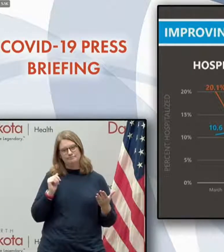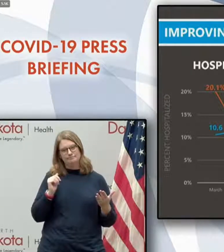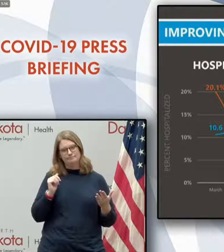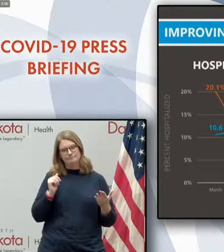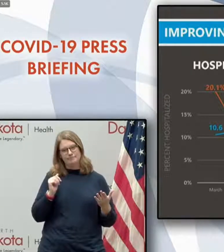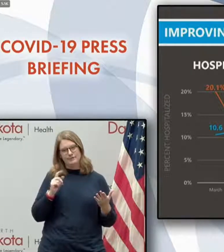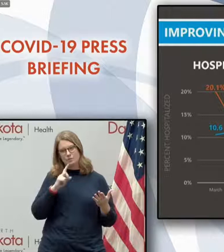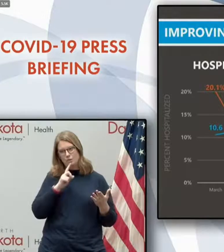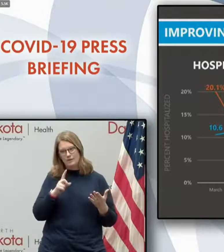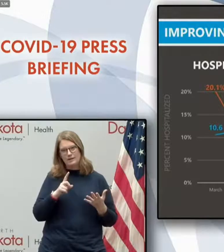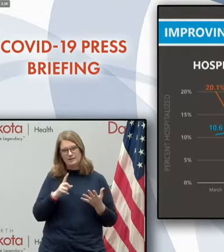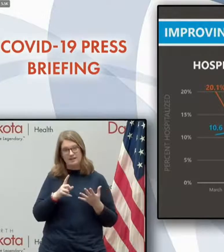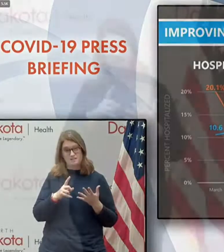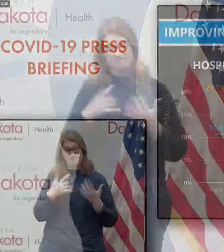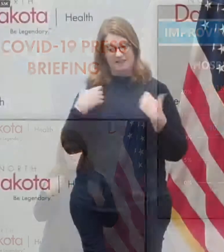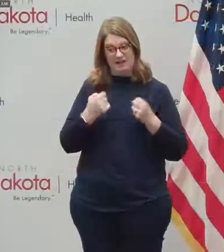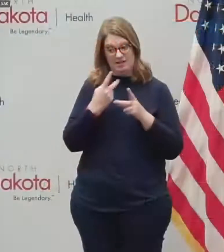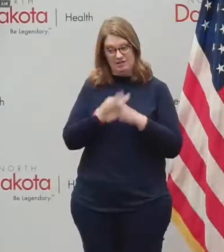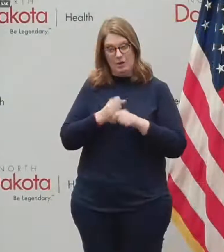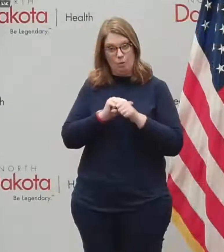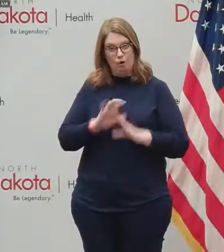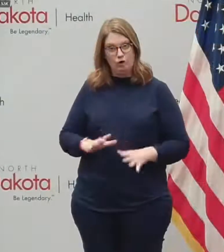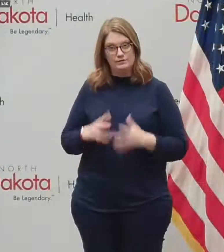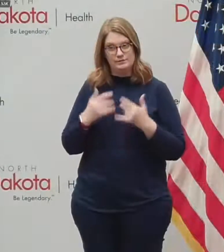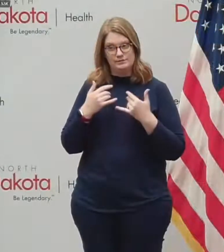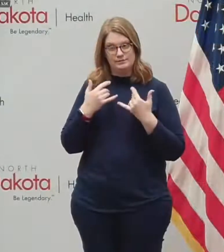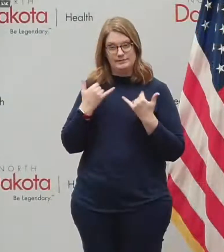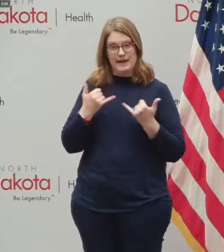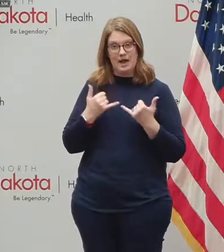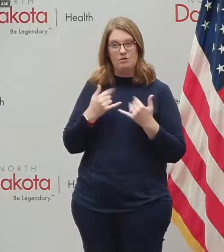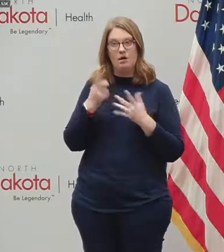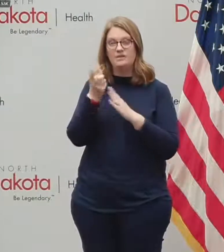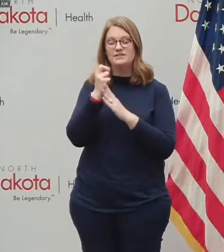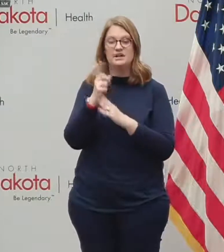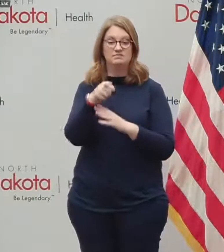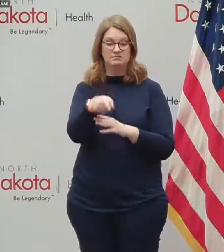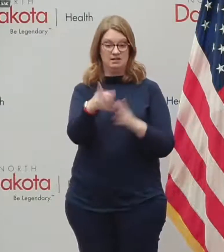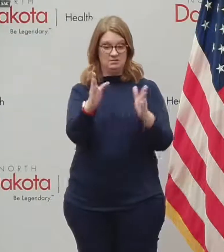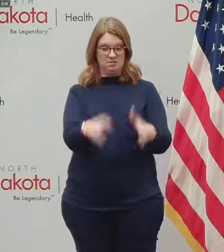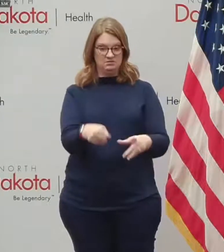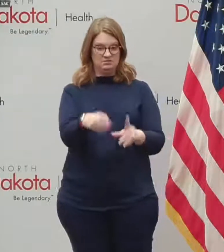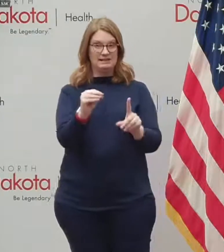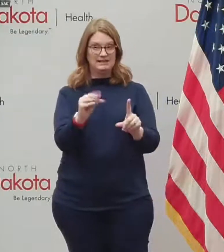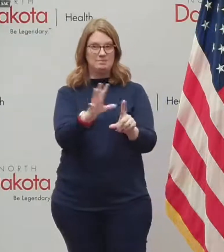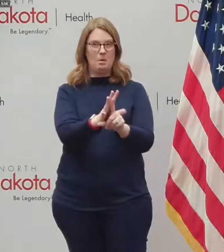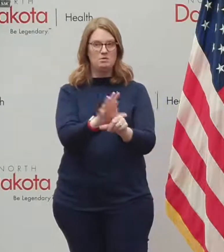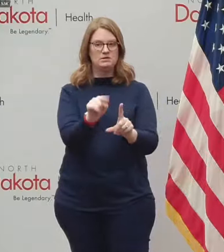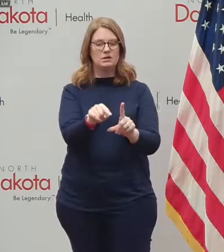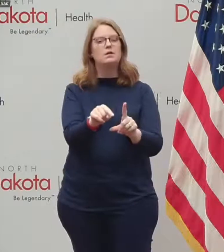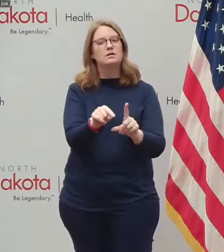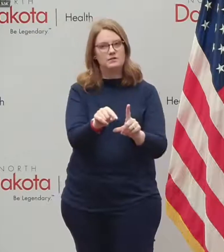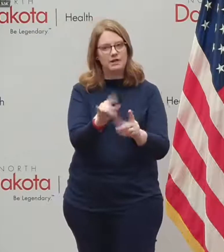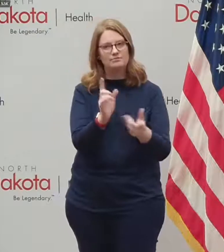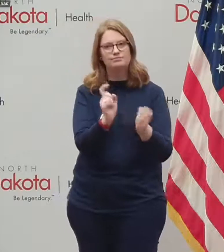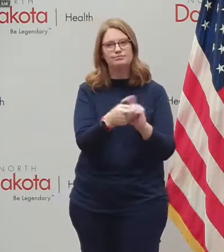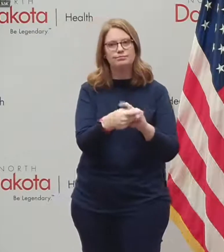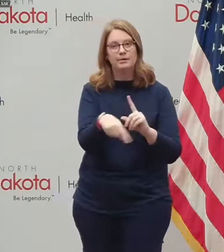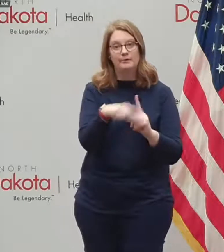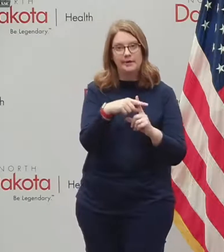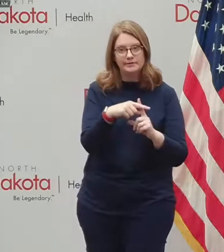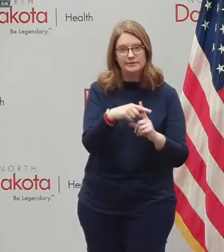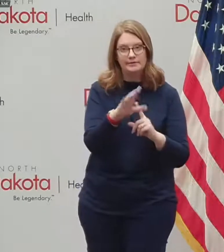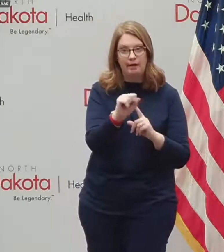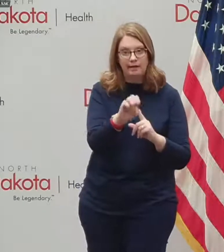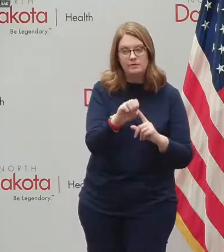healthcare workers, and that's because healthcare workers can get exposed and they themselves can become a positive case, or they could